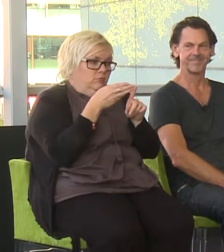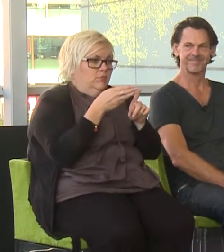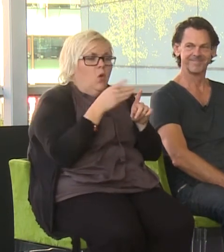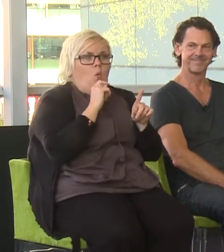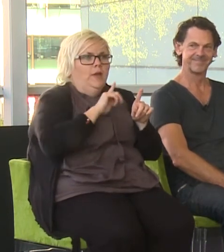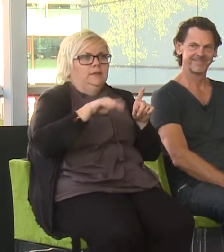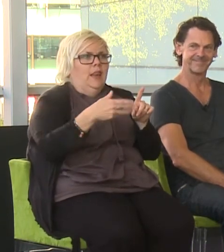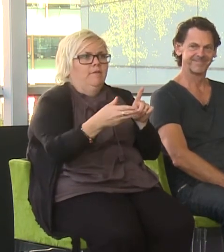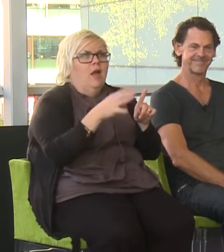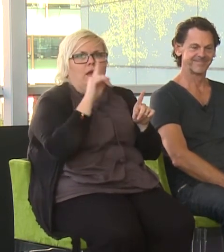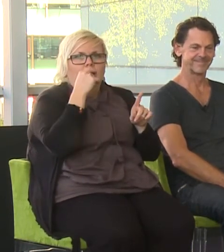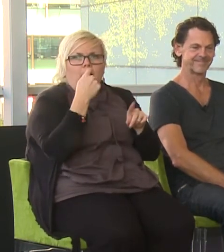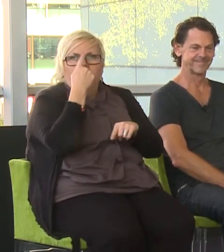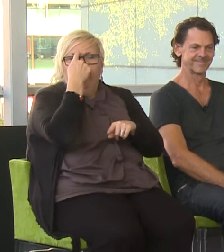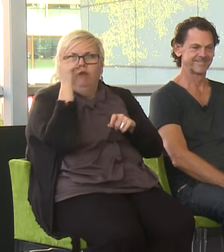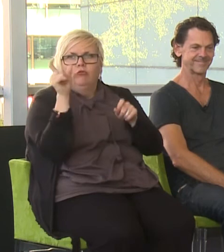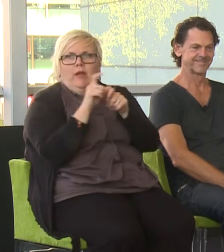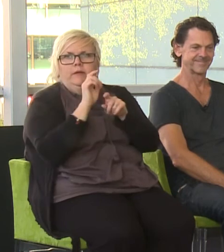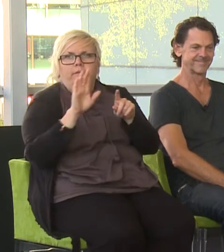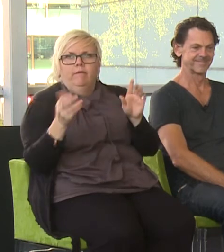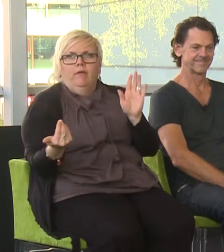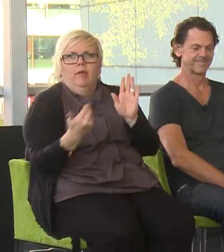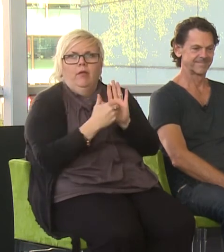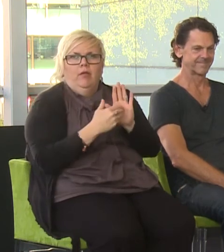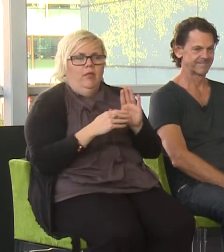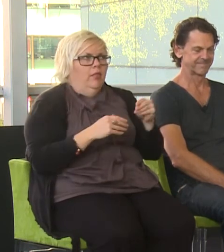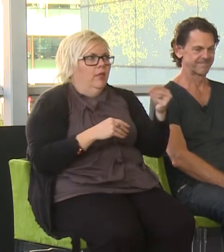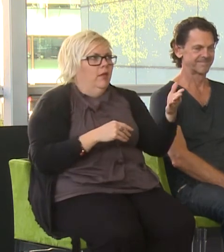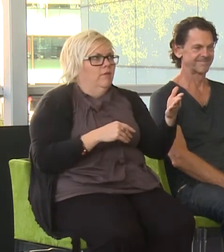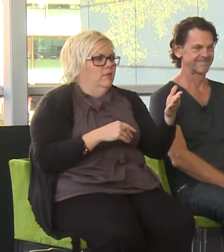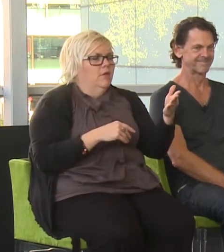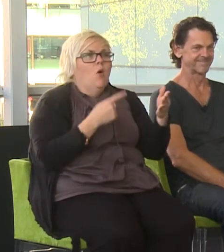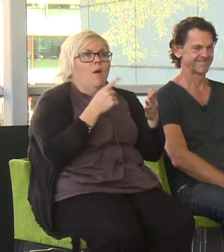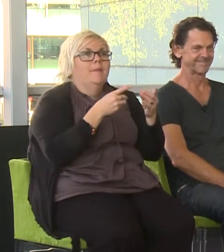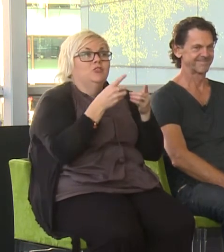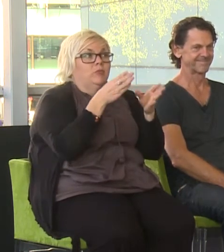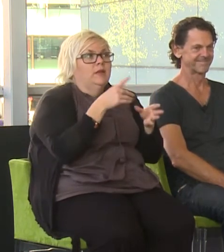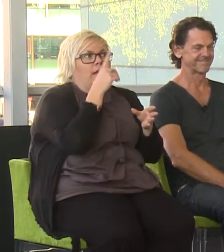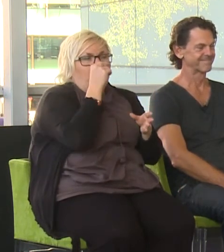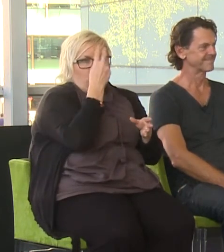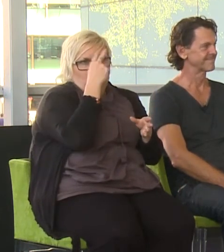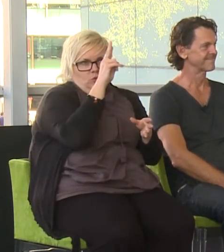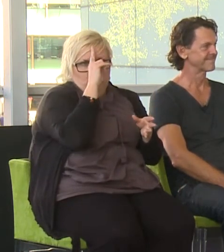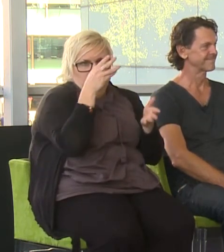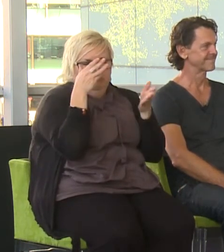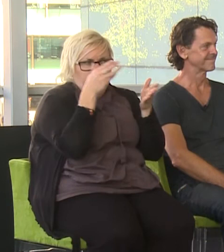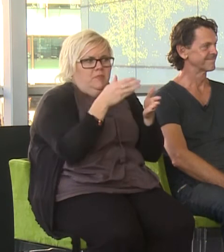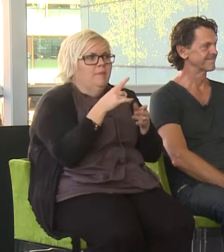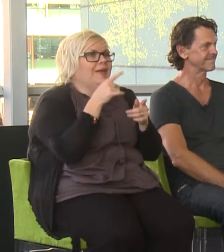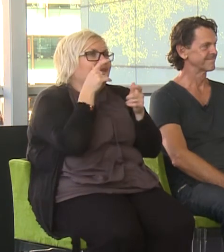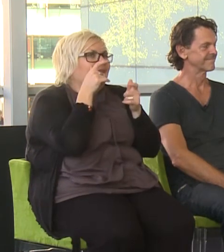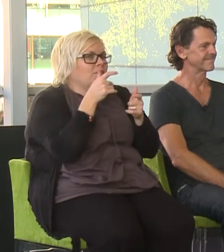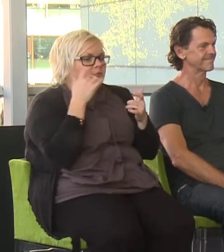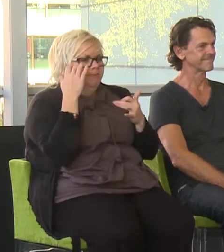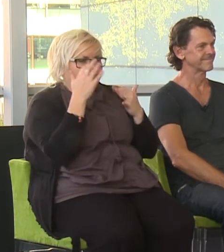No surprises, unless of course the director changes their mind. At this point, careful consideration must be